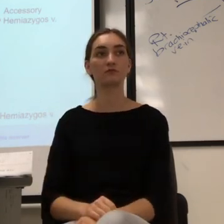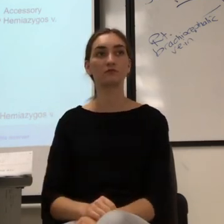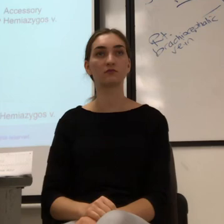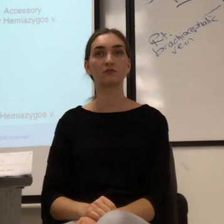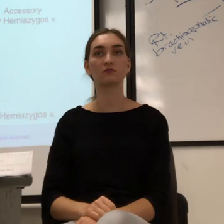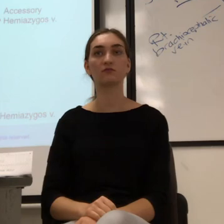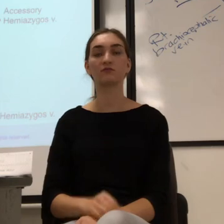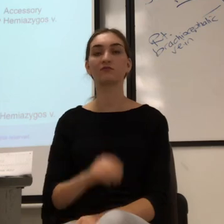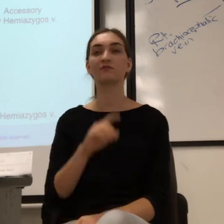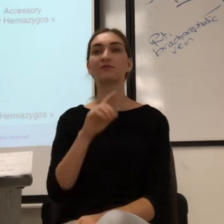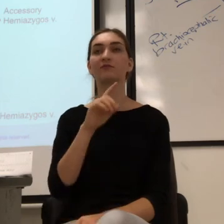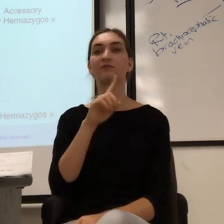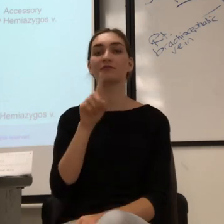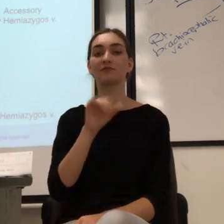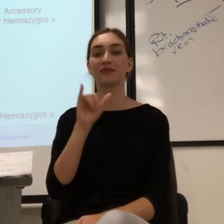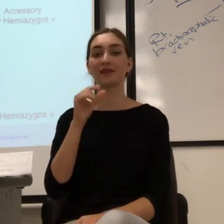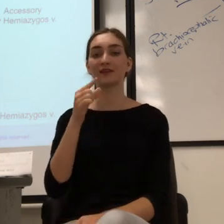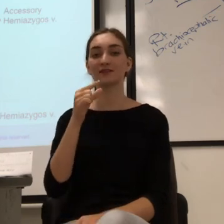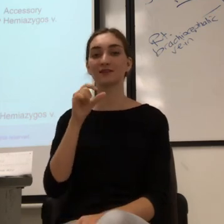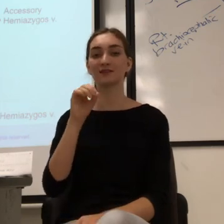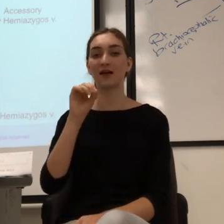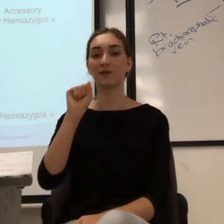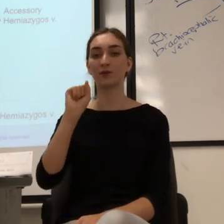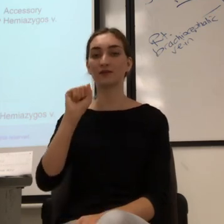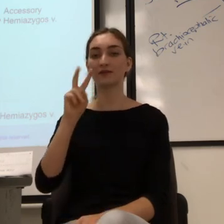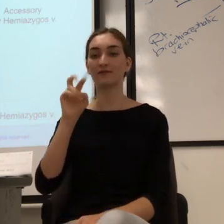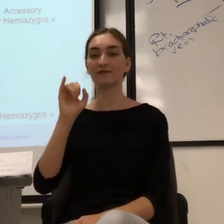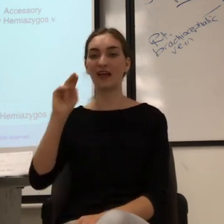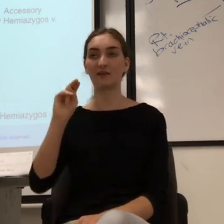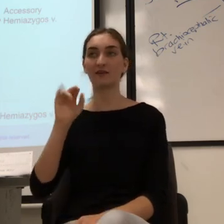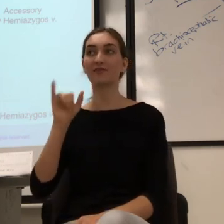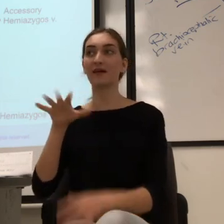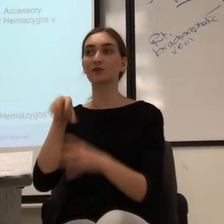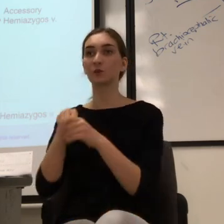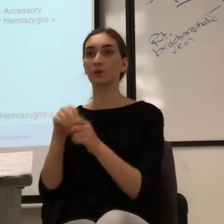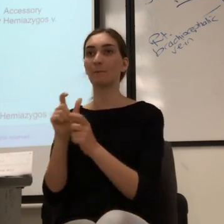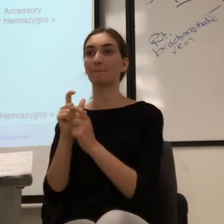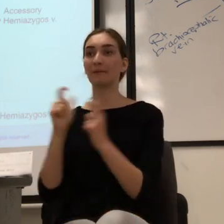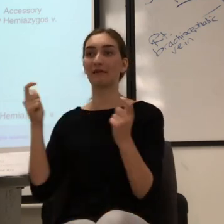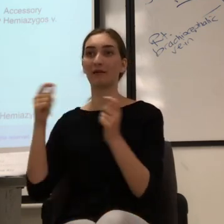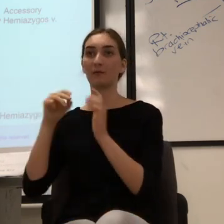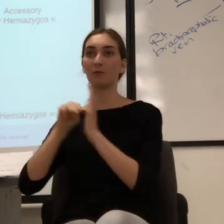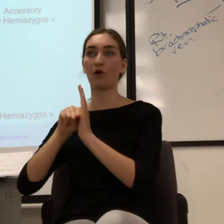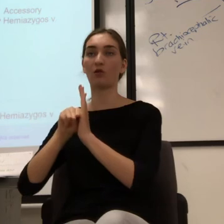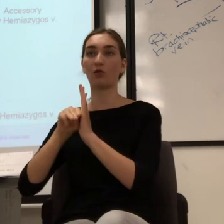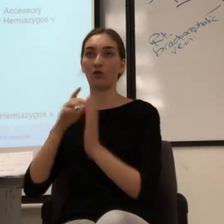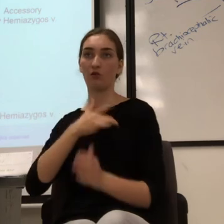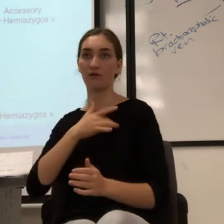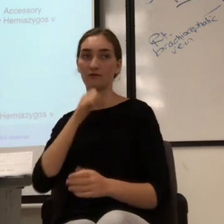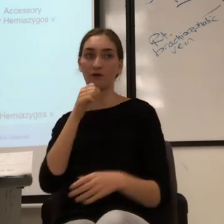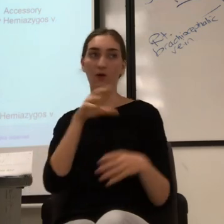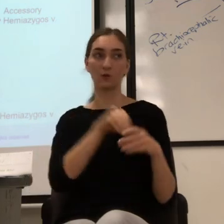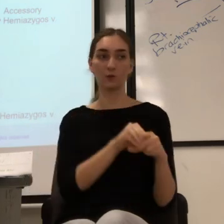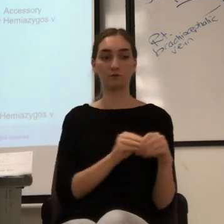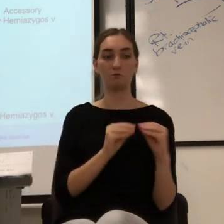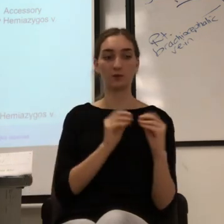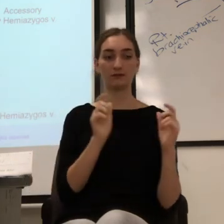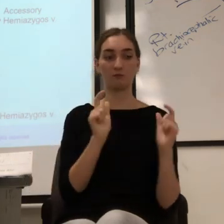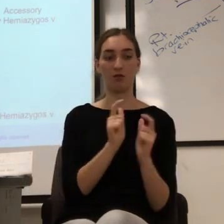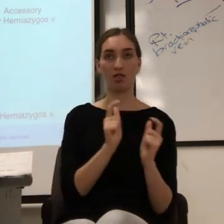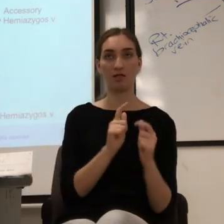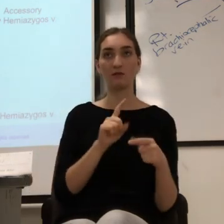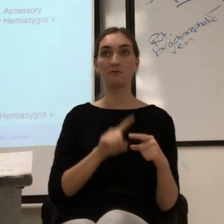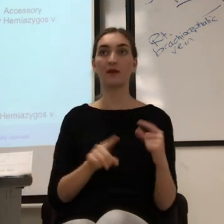The azygos. Yeah, that's what I thought. So this is on the big heart. I don't think it's on the other ones. But if I want to get it in on a